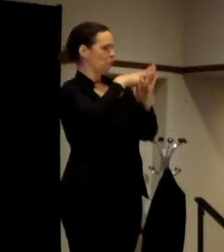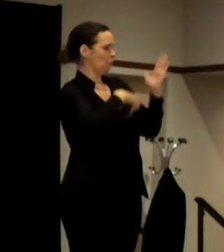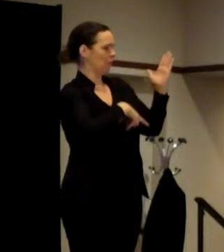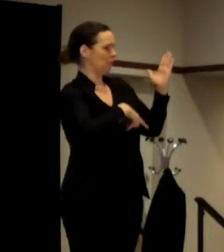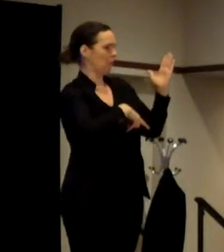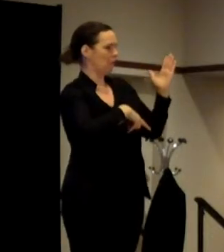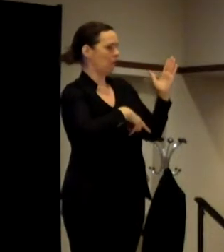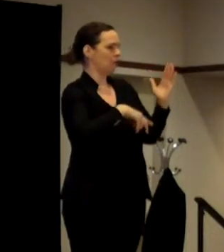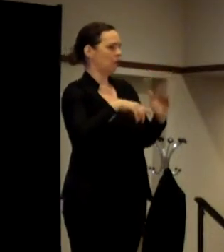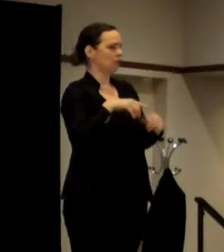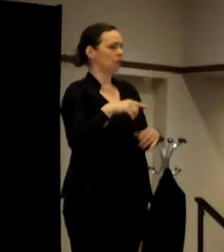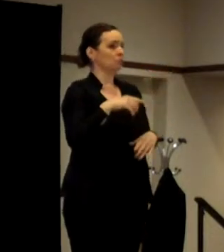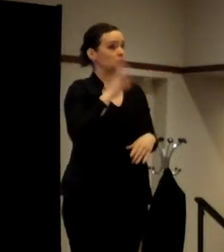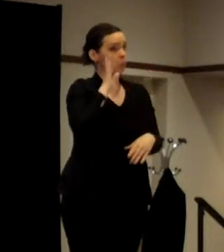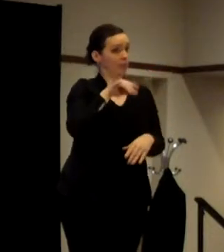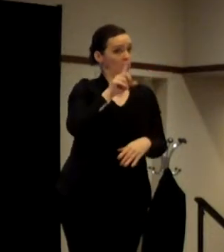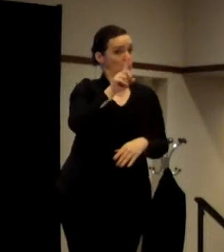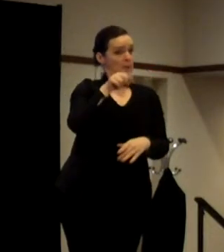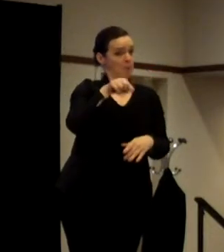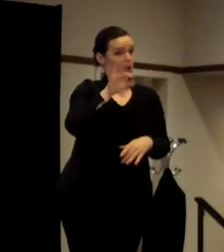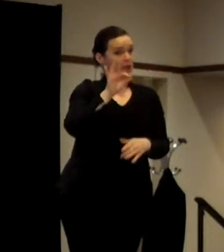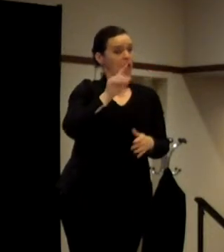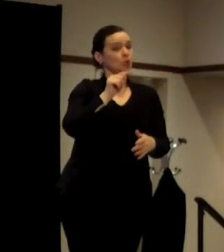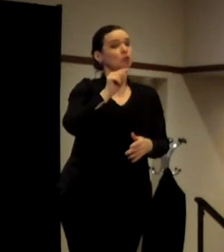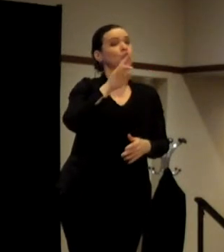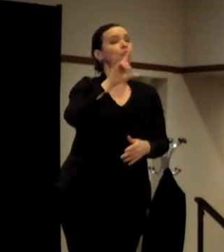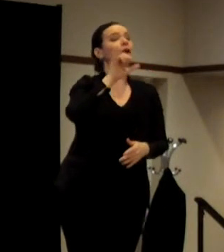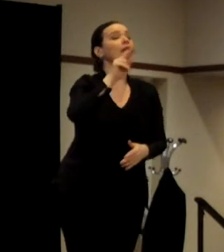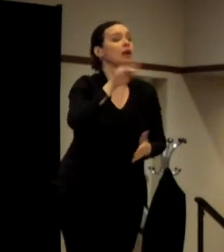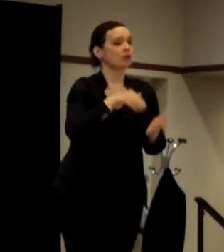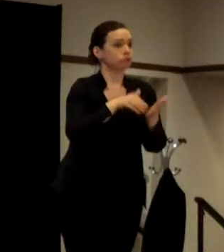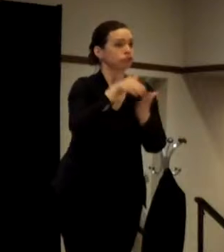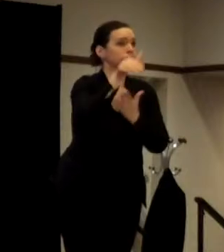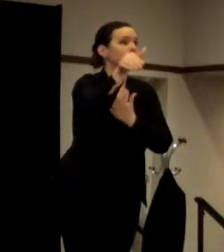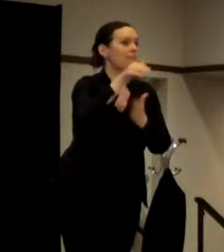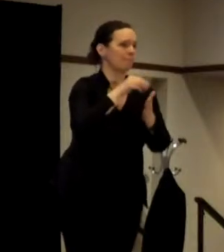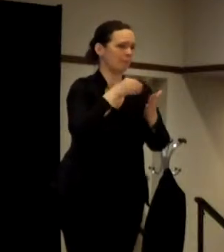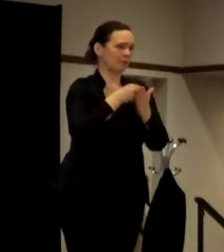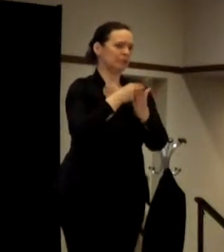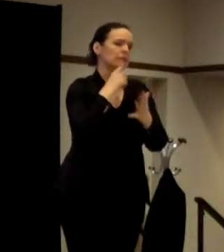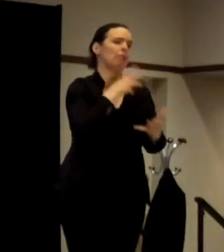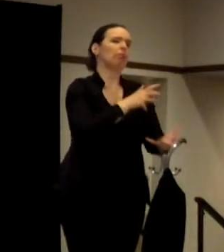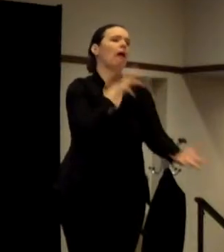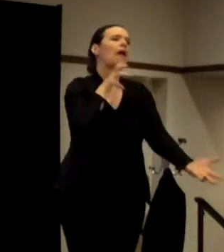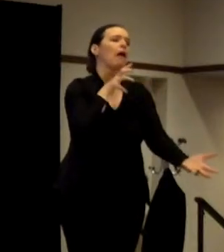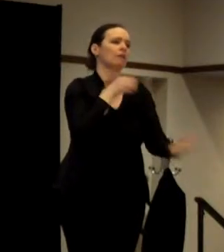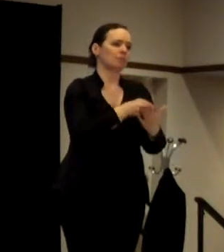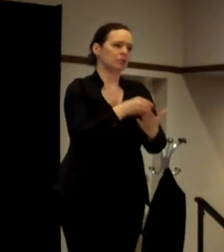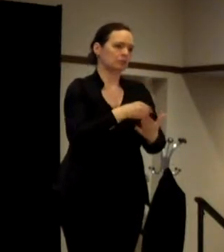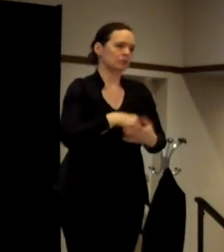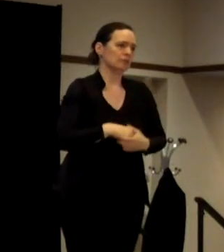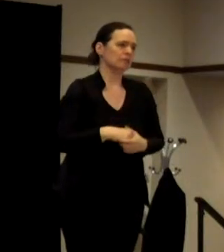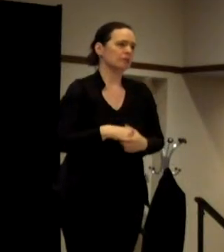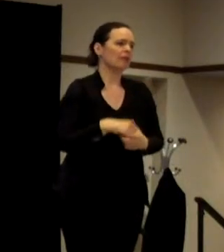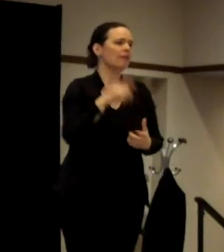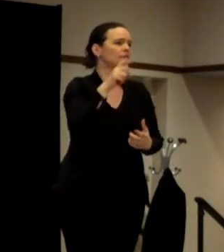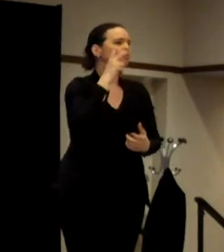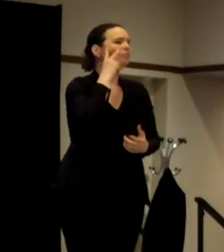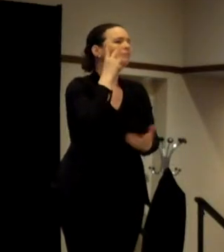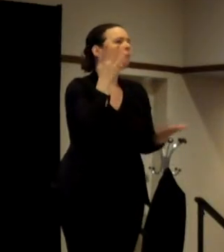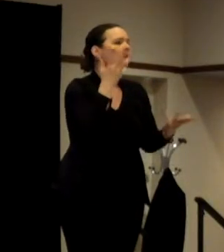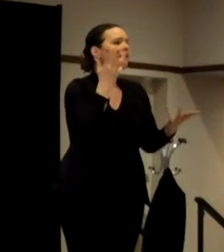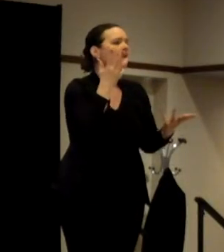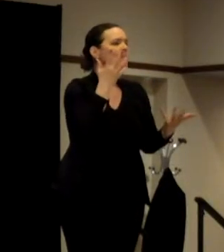lot of things in there that you can question the effectiveness on. I think you kind of got to look at it with how many things